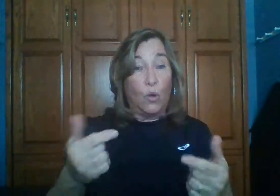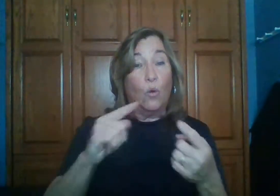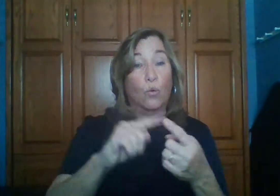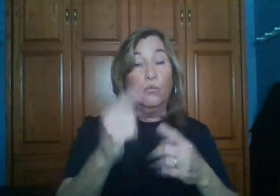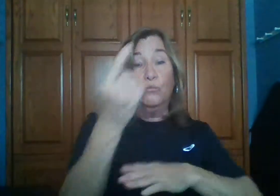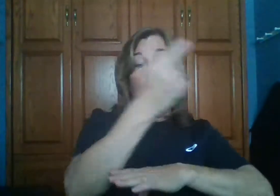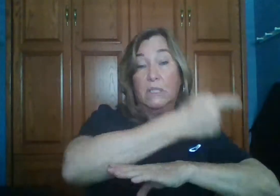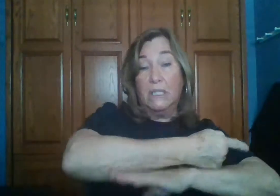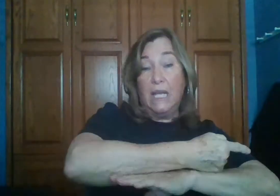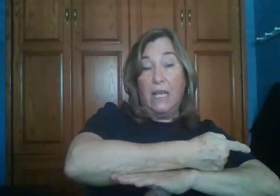tomorrow.